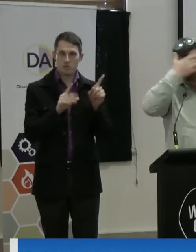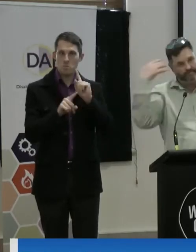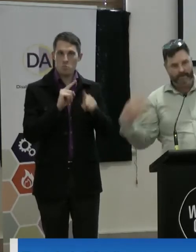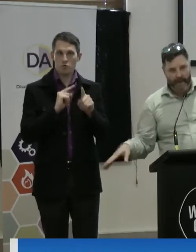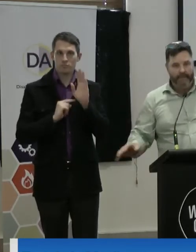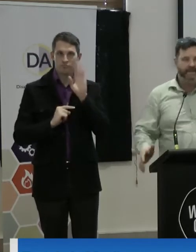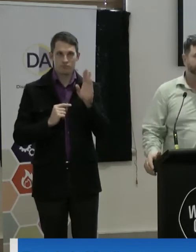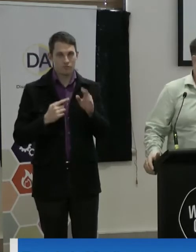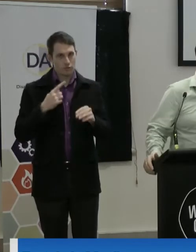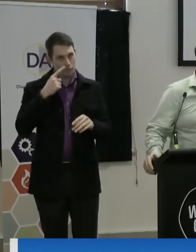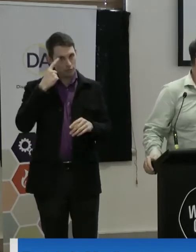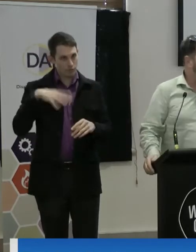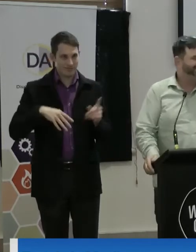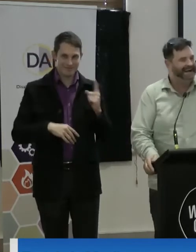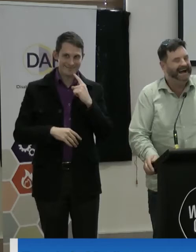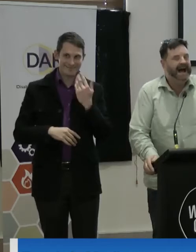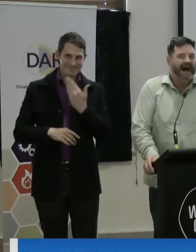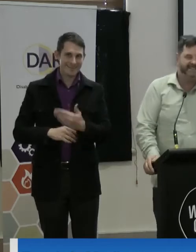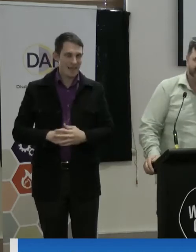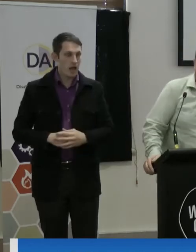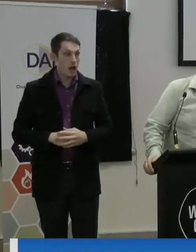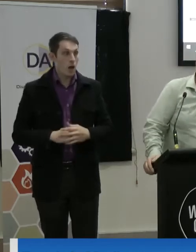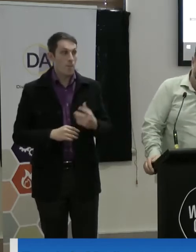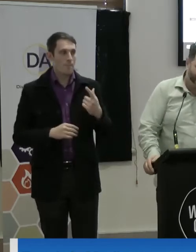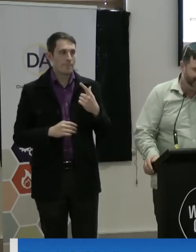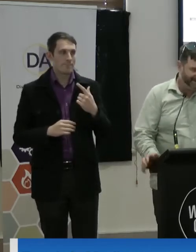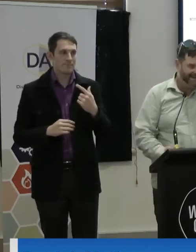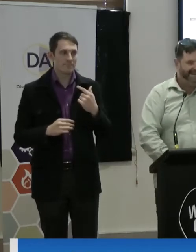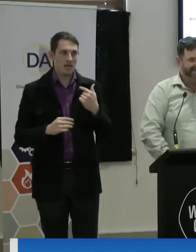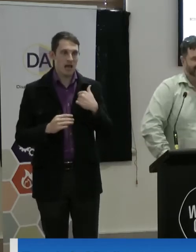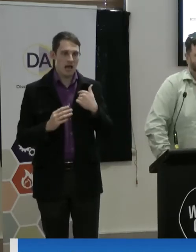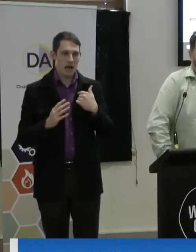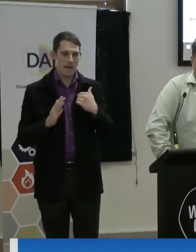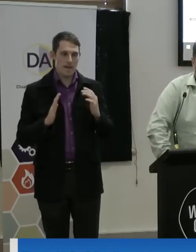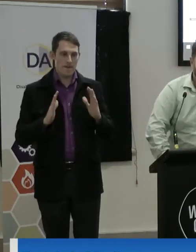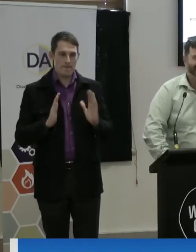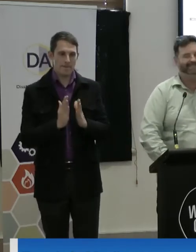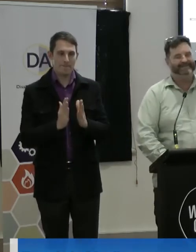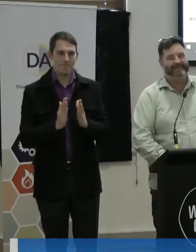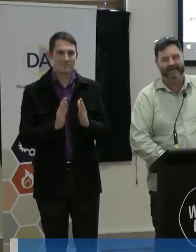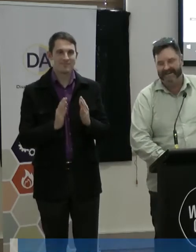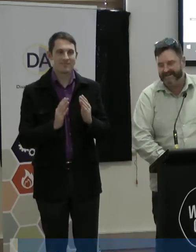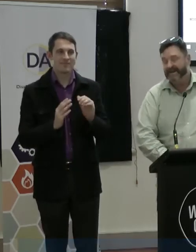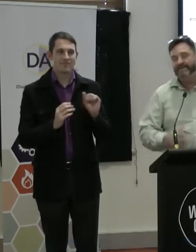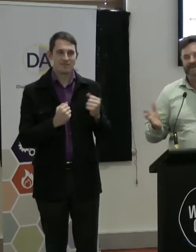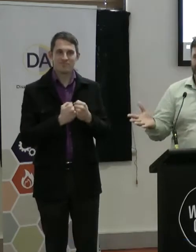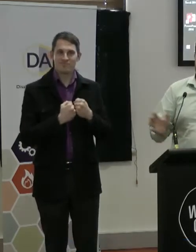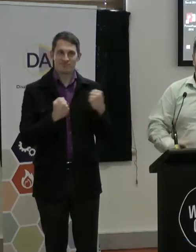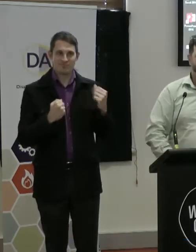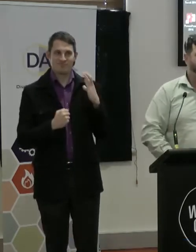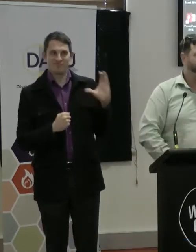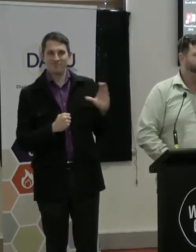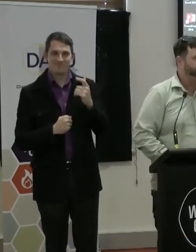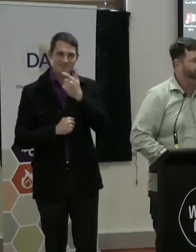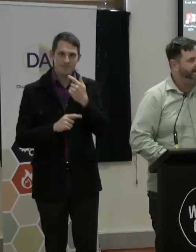today. Thanks, because I stitched that up pretty quickly and easily early on when we were invited. We'd like to